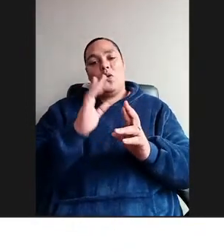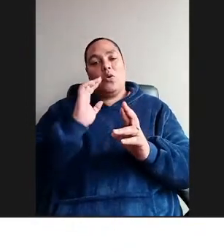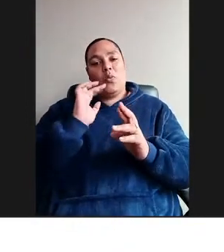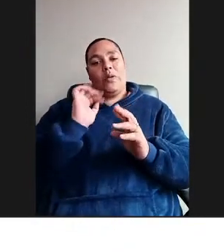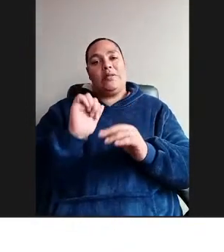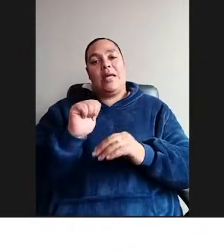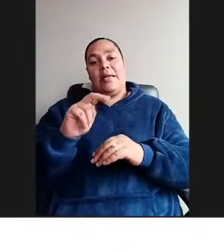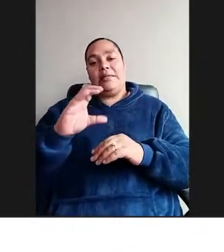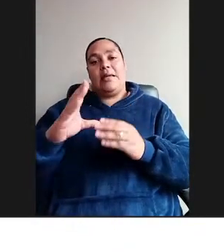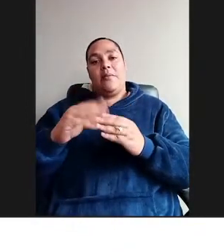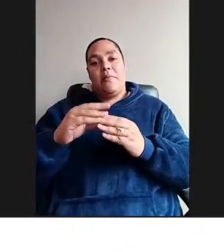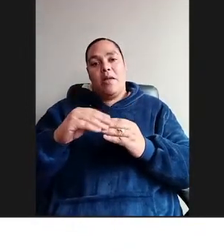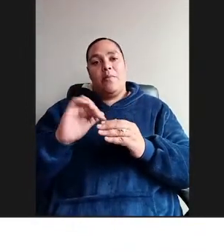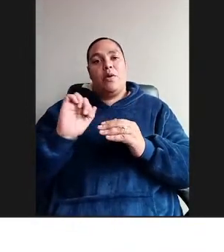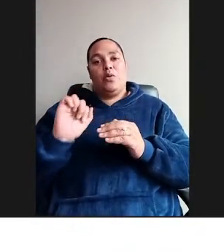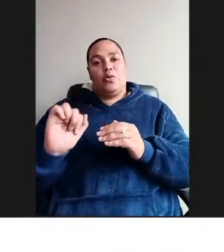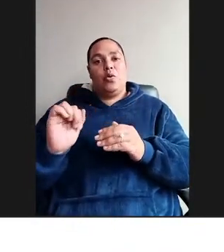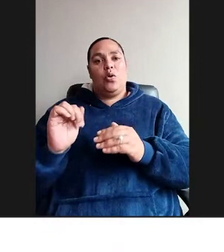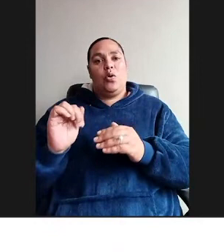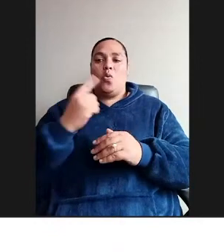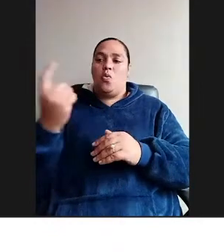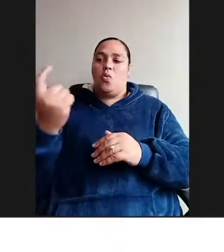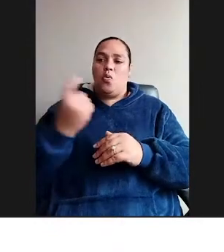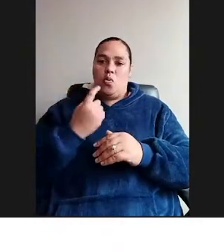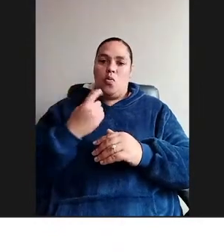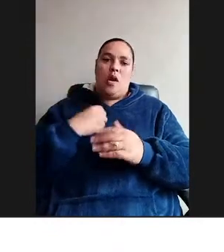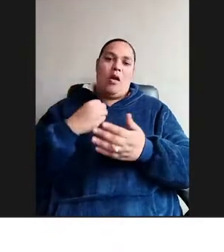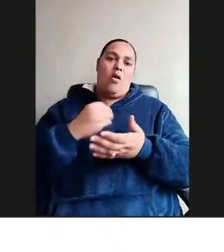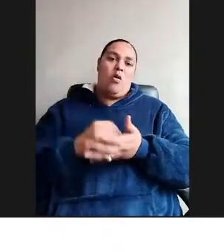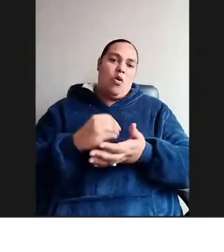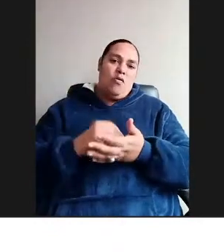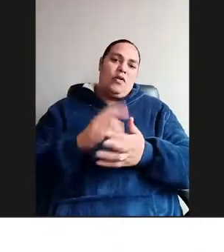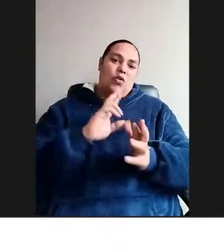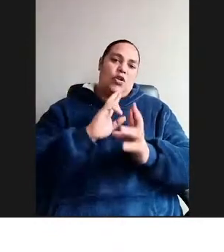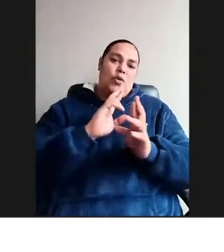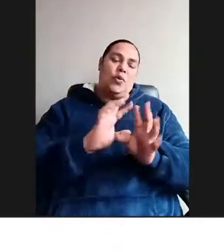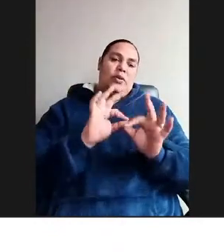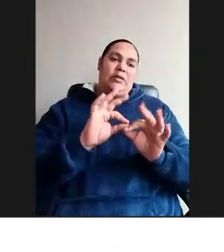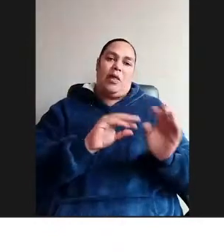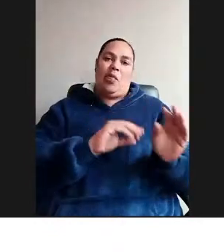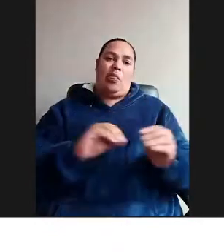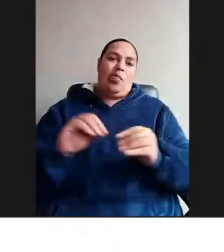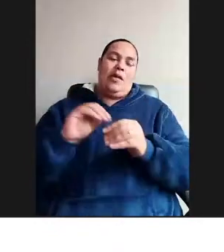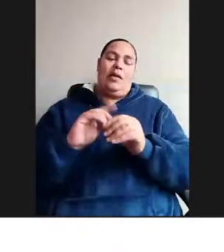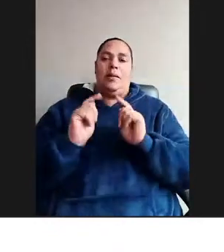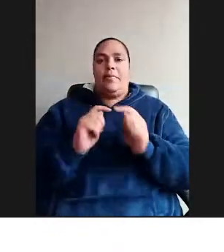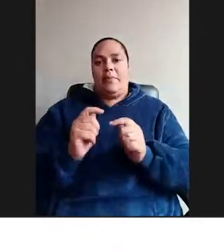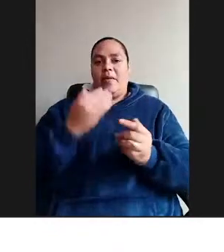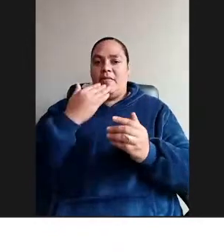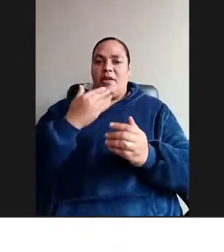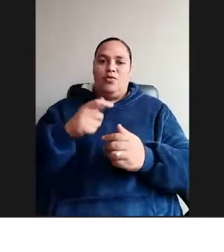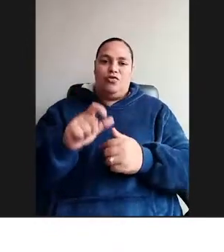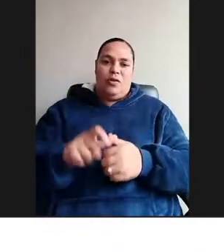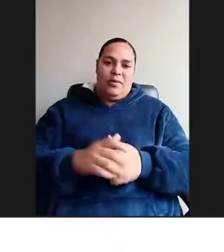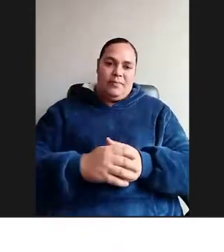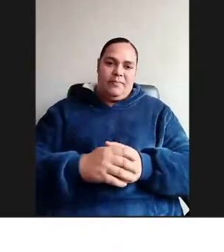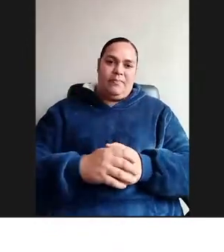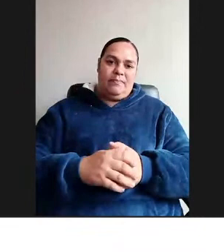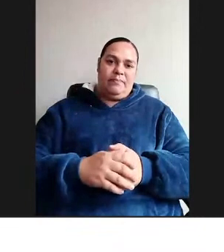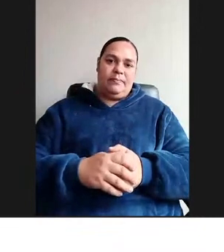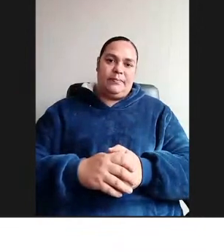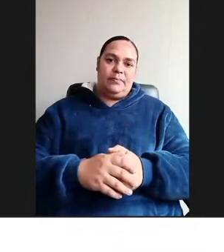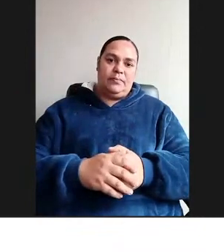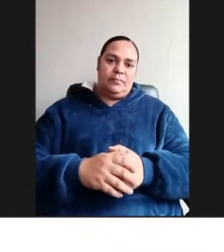have come forward to our office to report the delays in the payment. Thank you, Chair. Thank you,